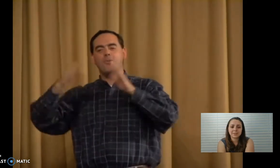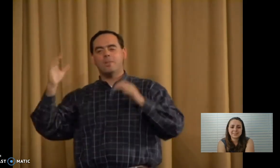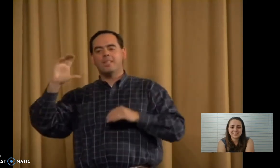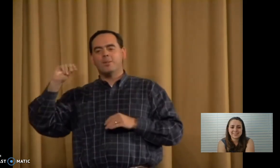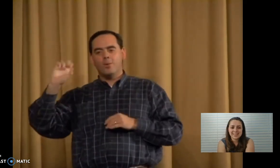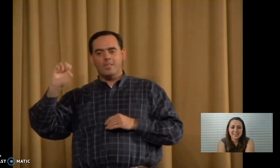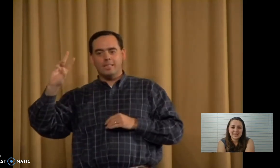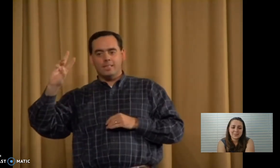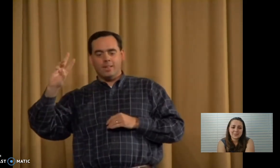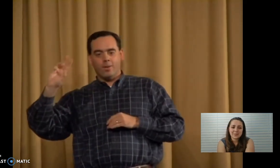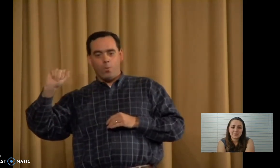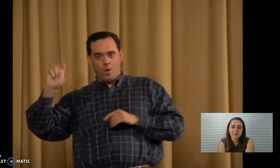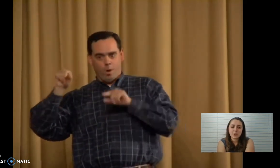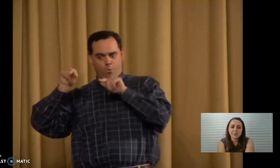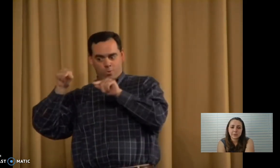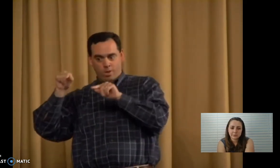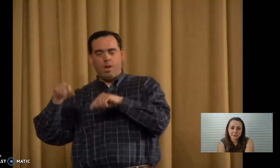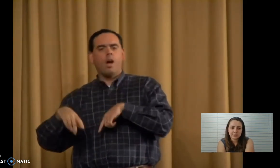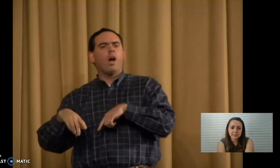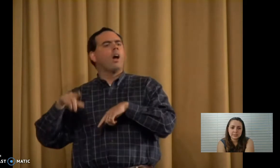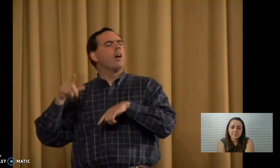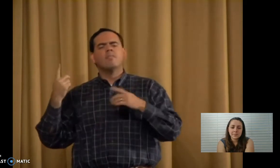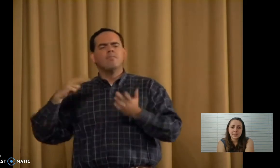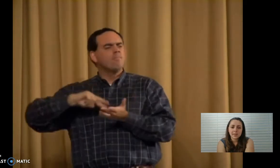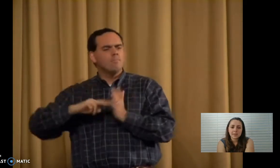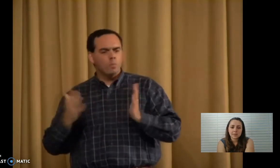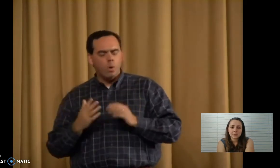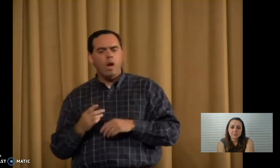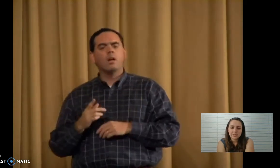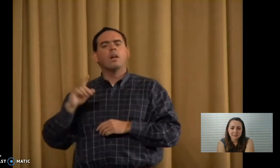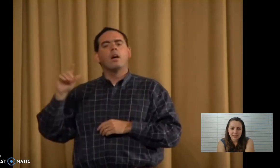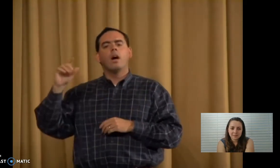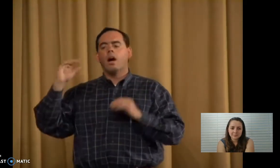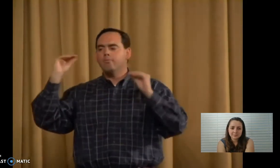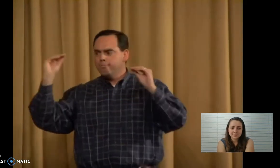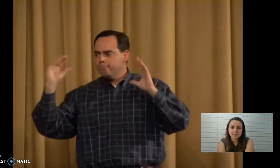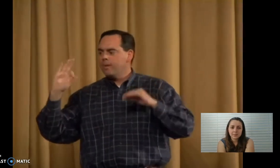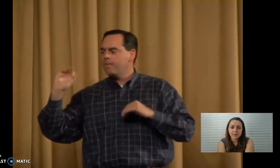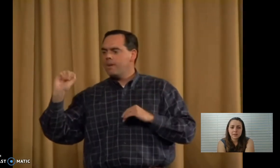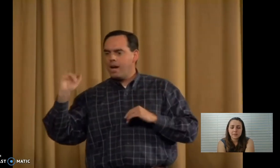knows, good. So, open courseware, what is that?